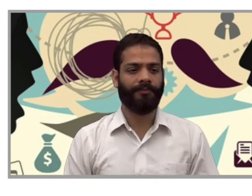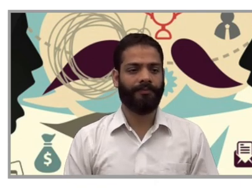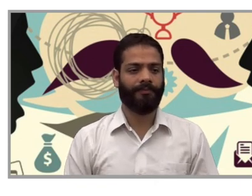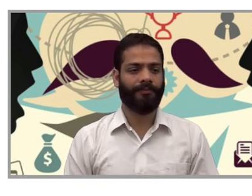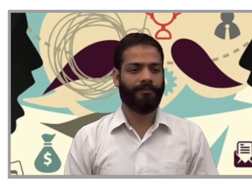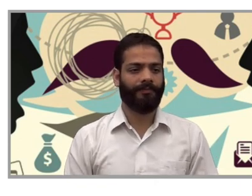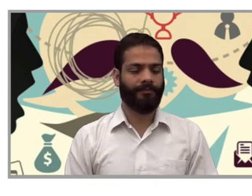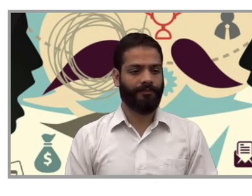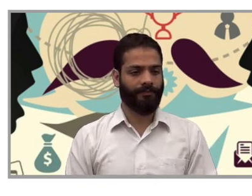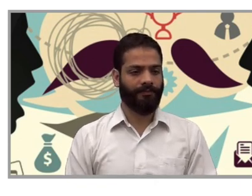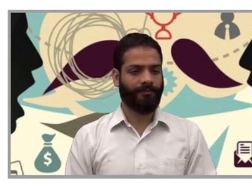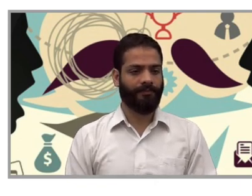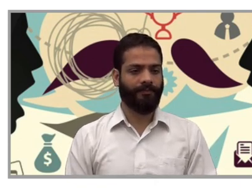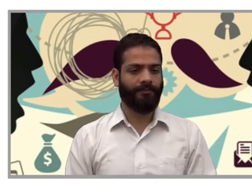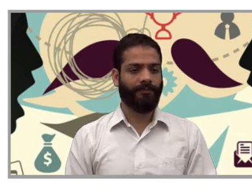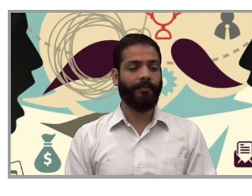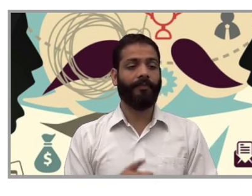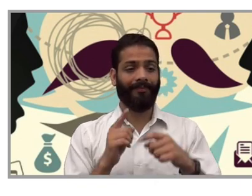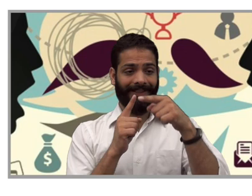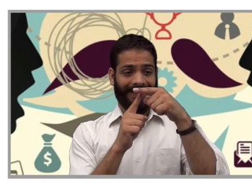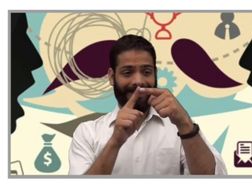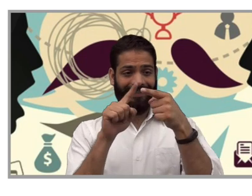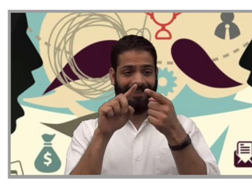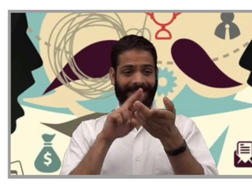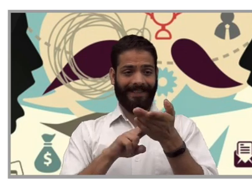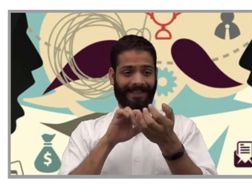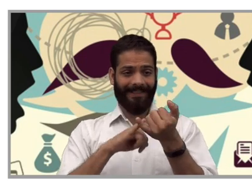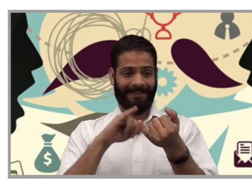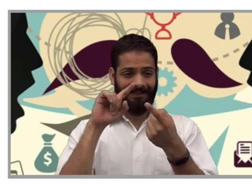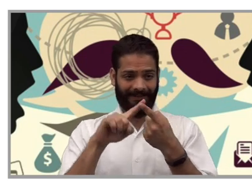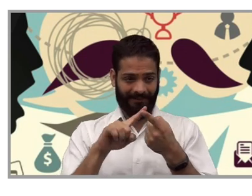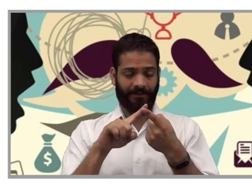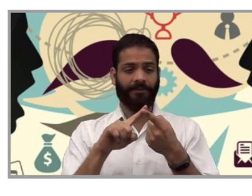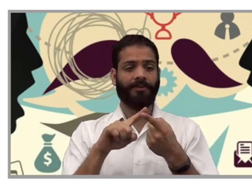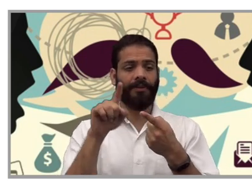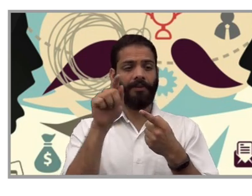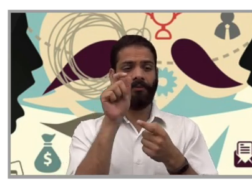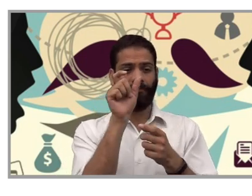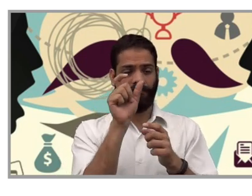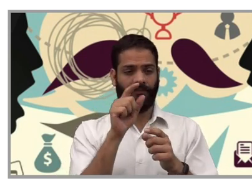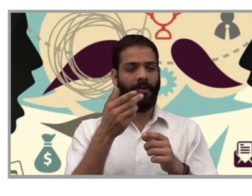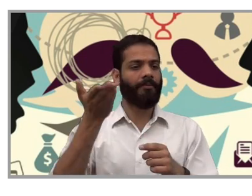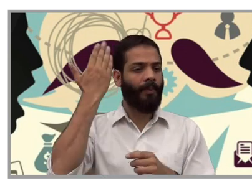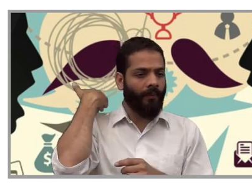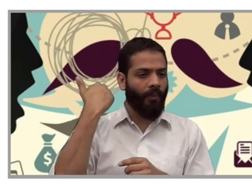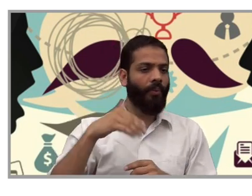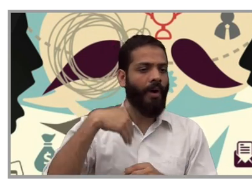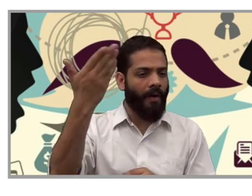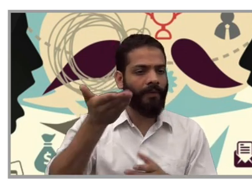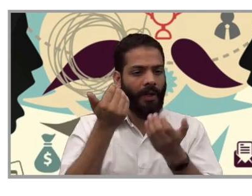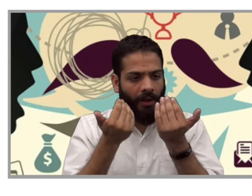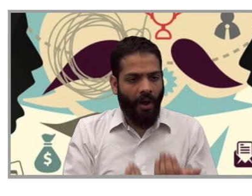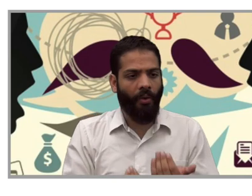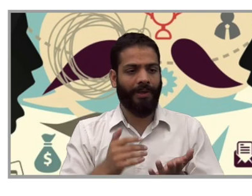In Indian sign language, is observed that cock and hen is lexically different.